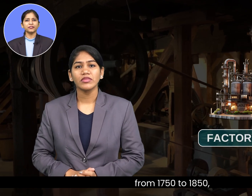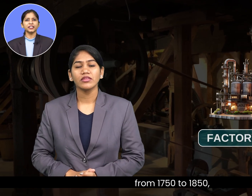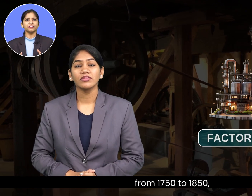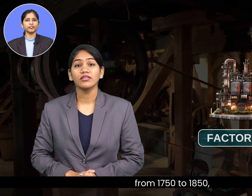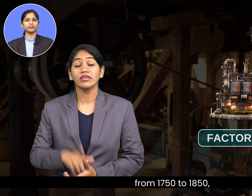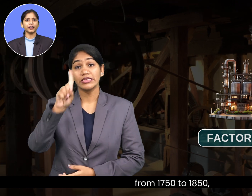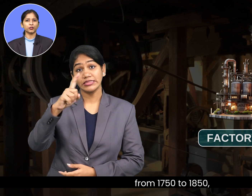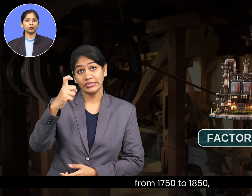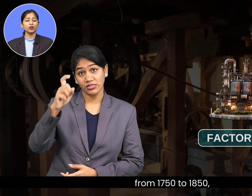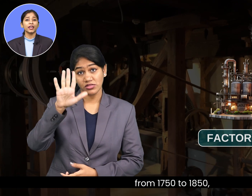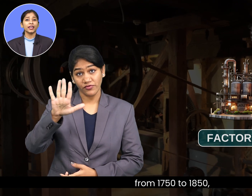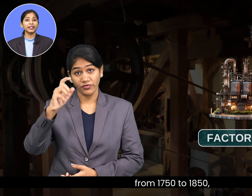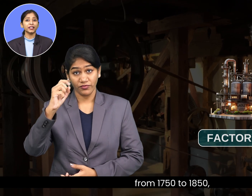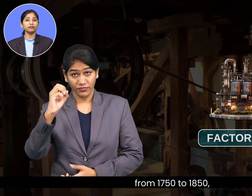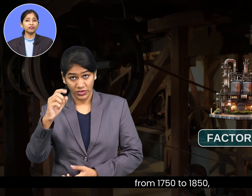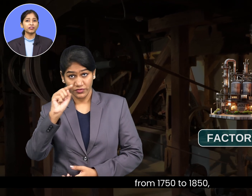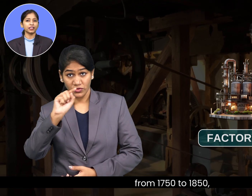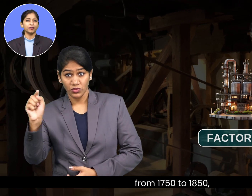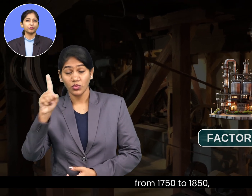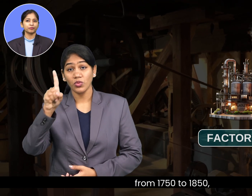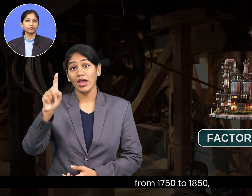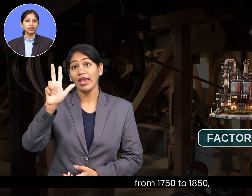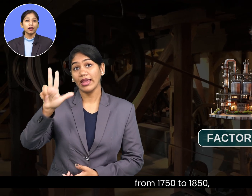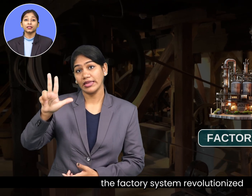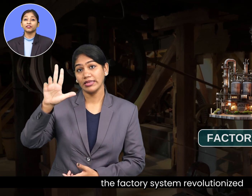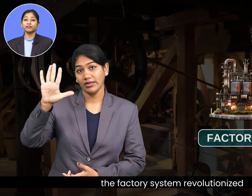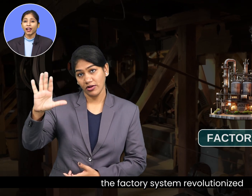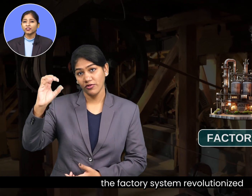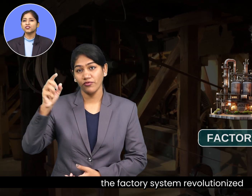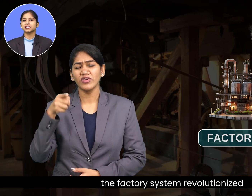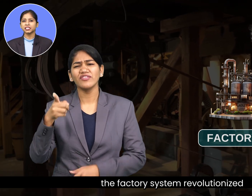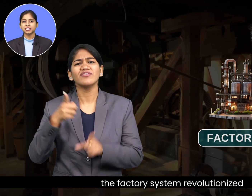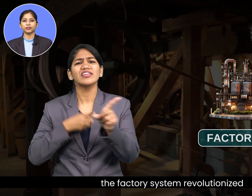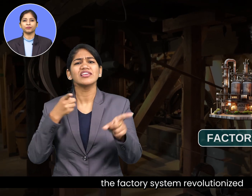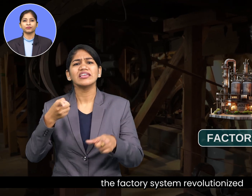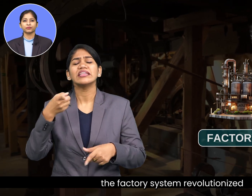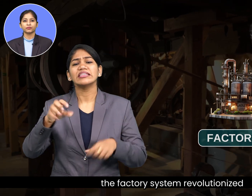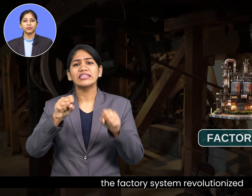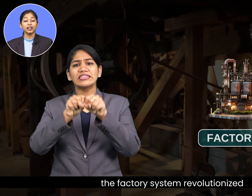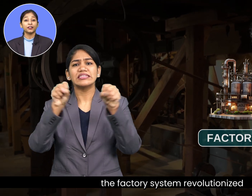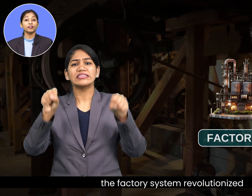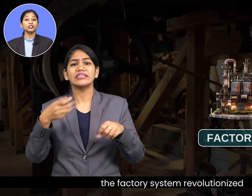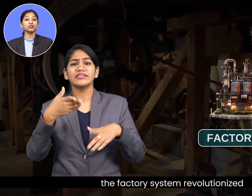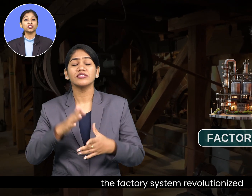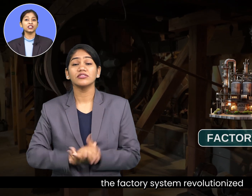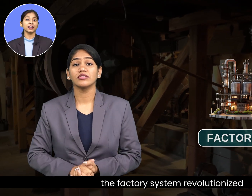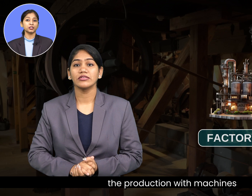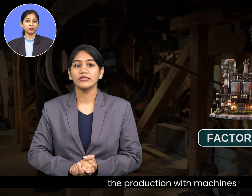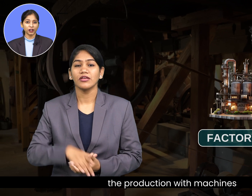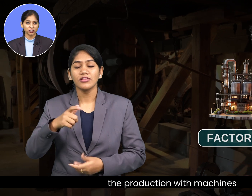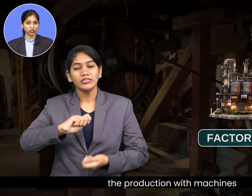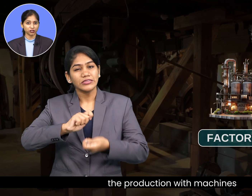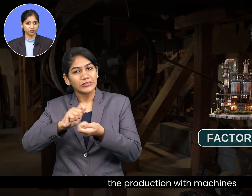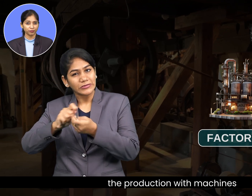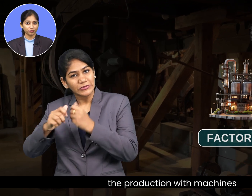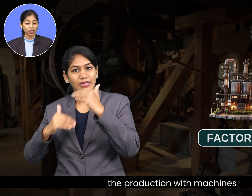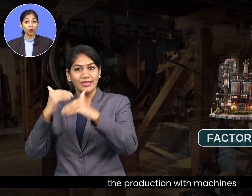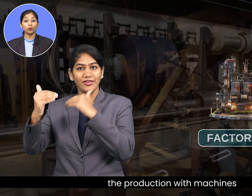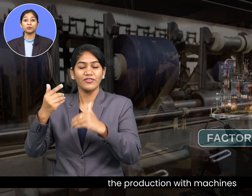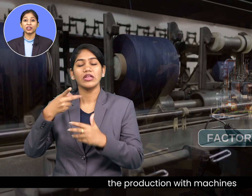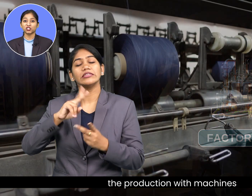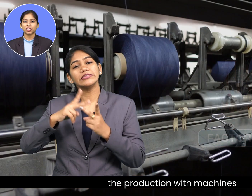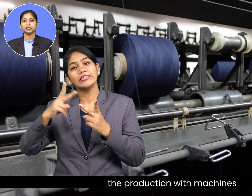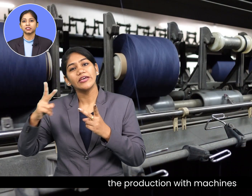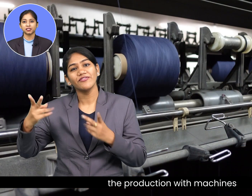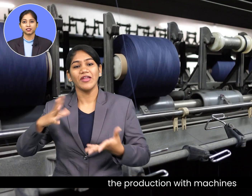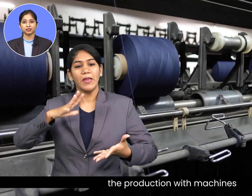From 1750 to 1850, the factory system revolutionized production